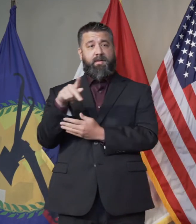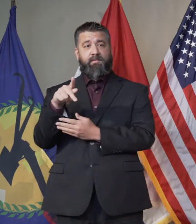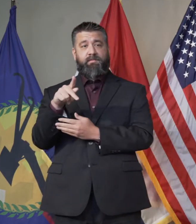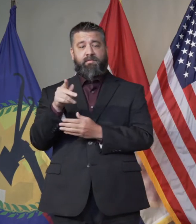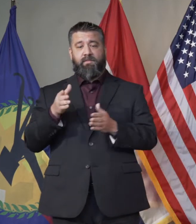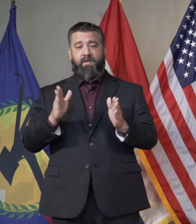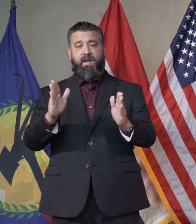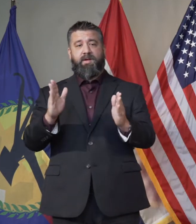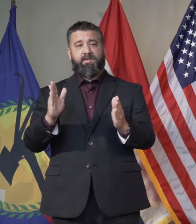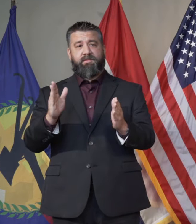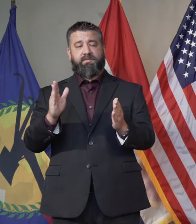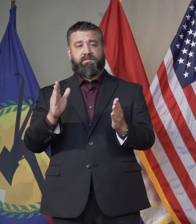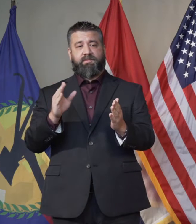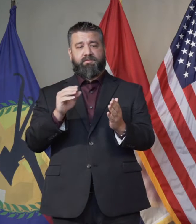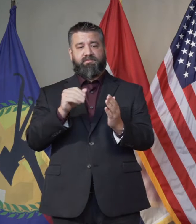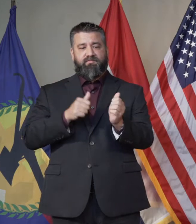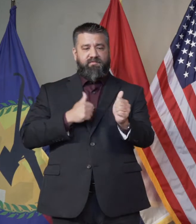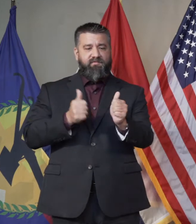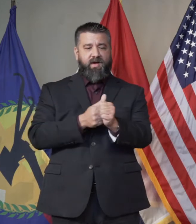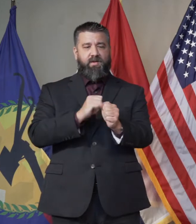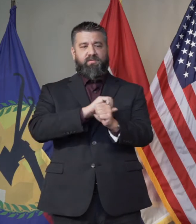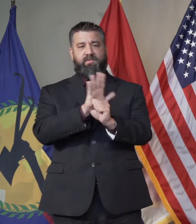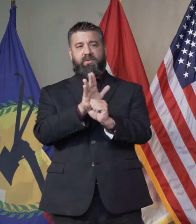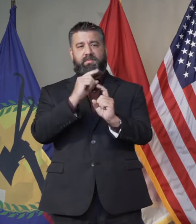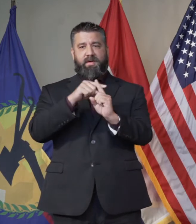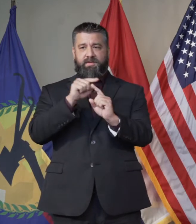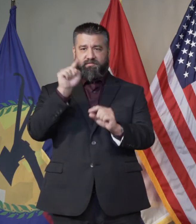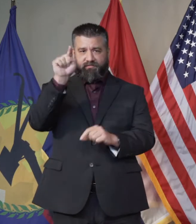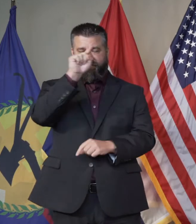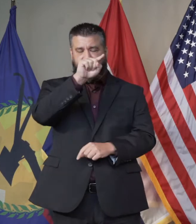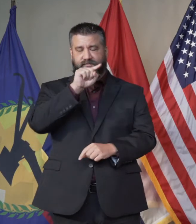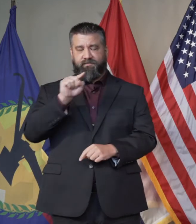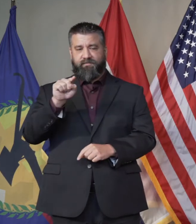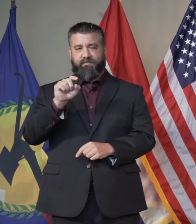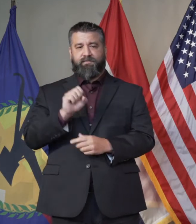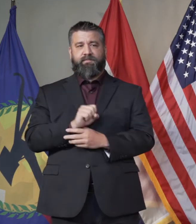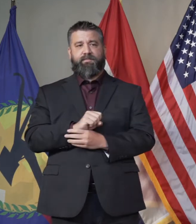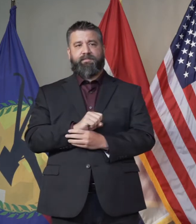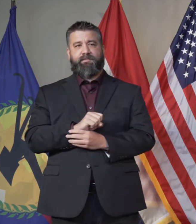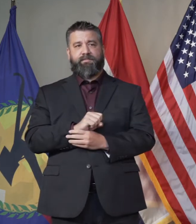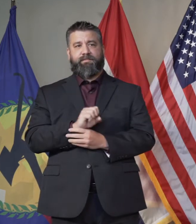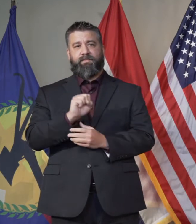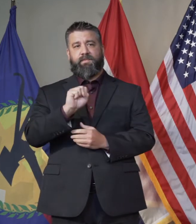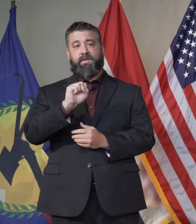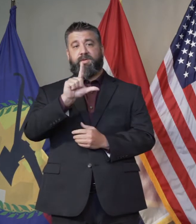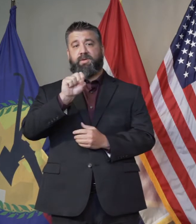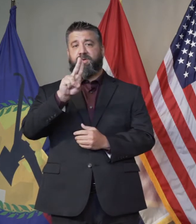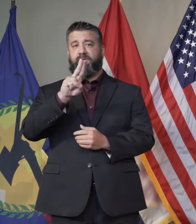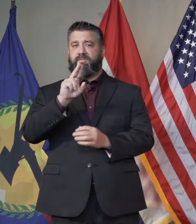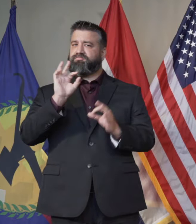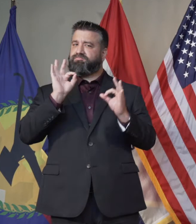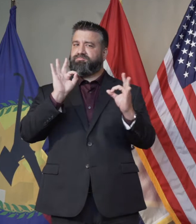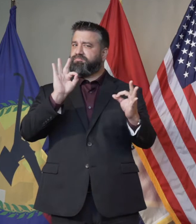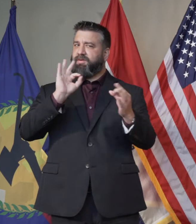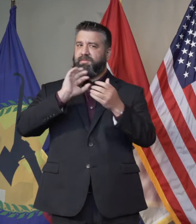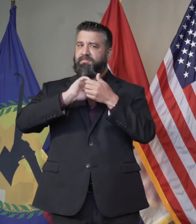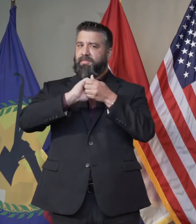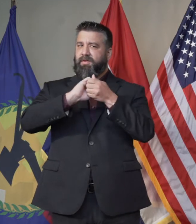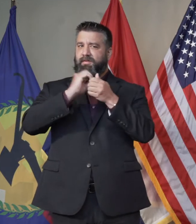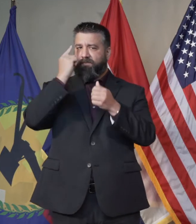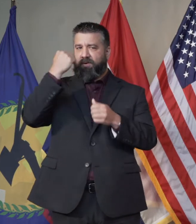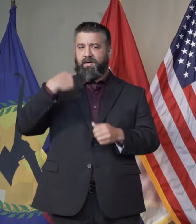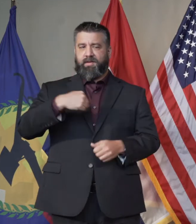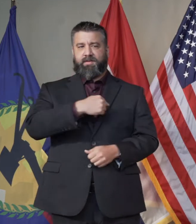symptom tracking and contact tracing. SLU has proved to be an excellent partner for us even before the